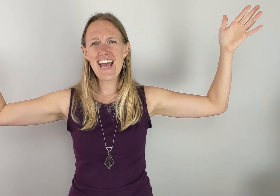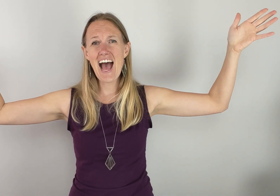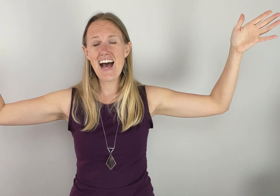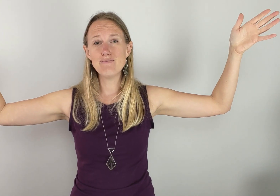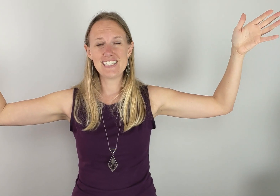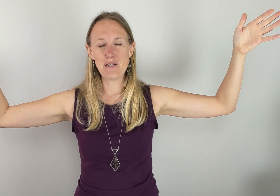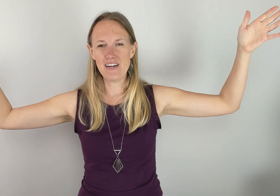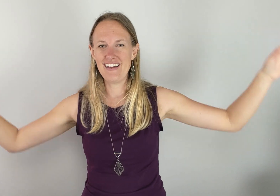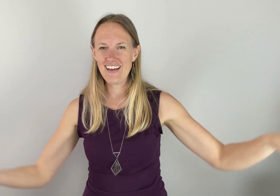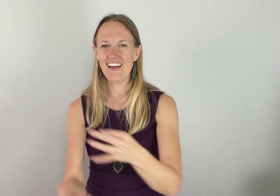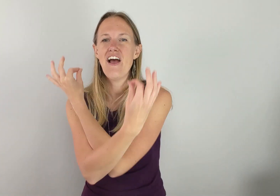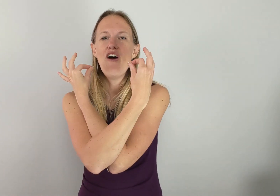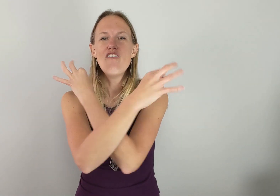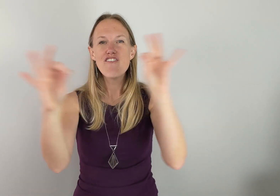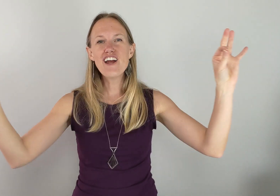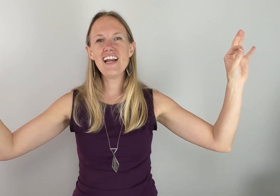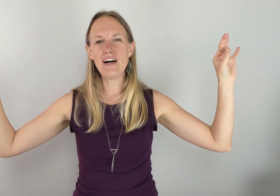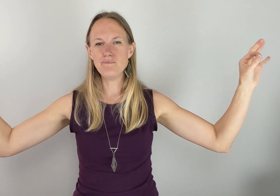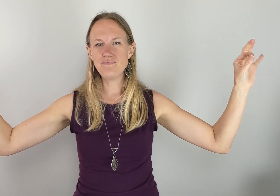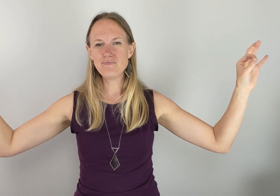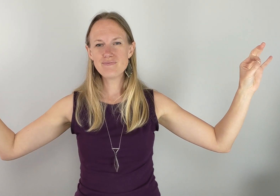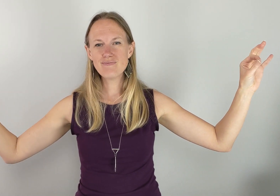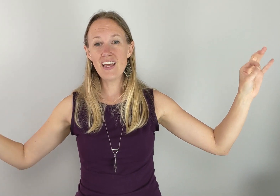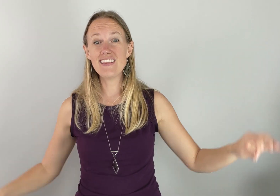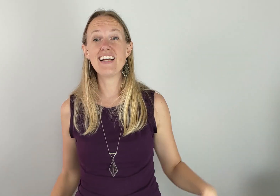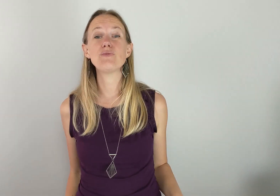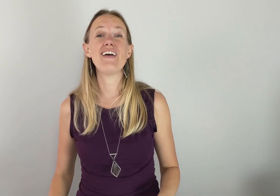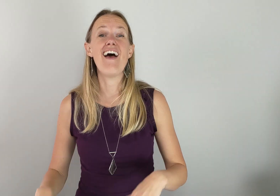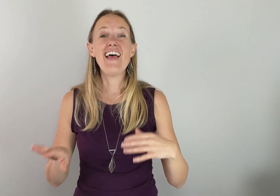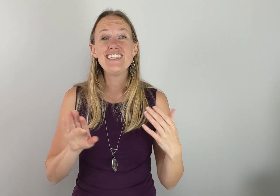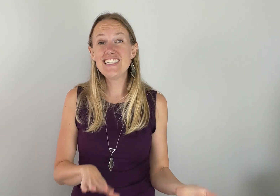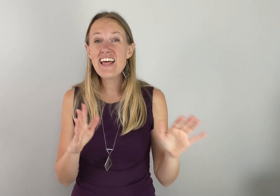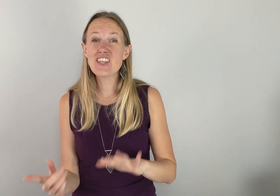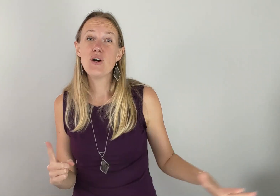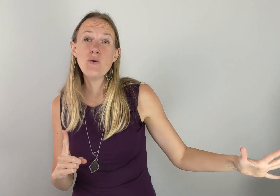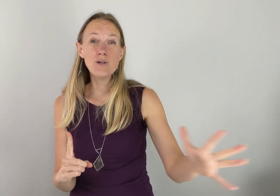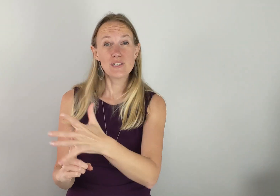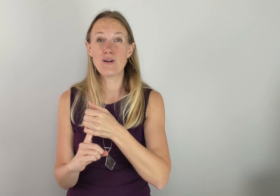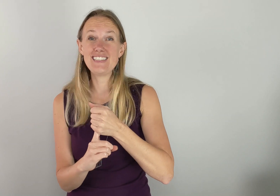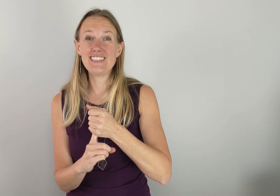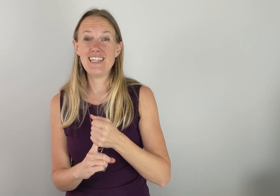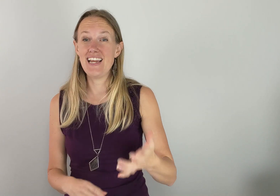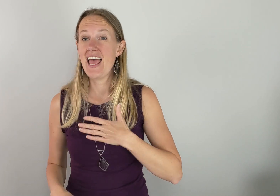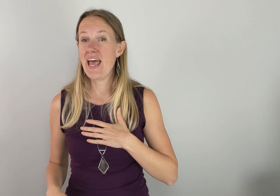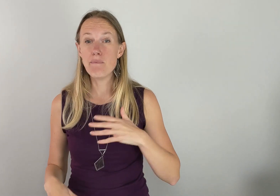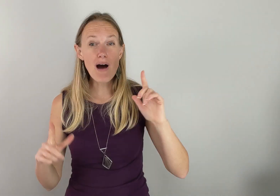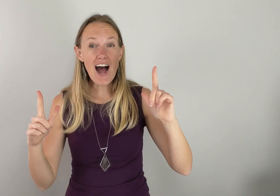yeah, I'm celebrating, okay? Freedom. And that's when death was arrested and